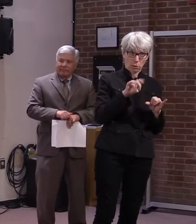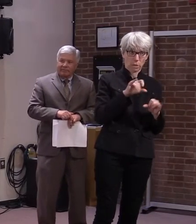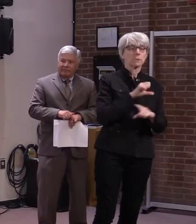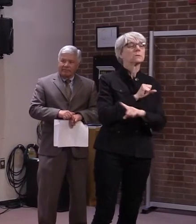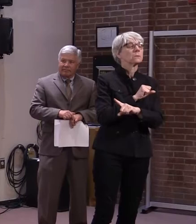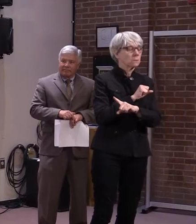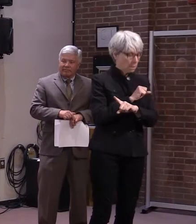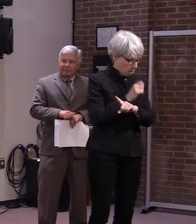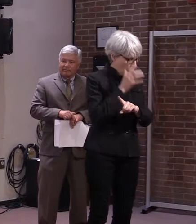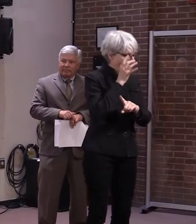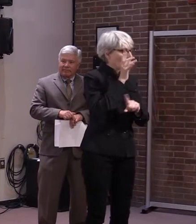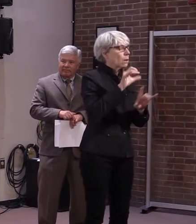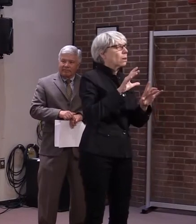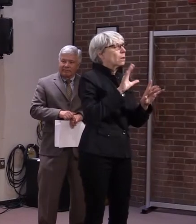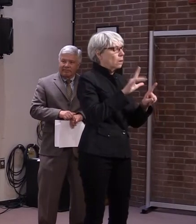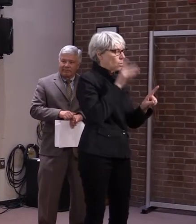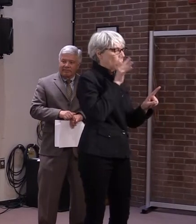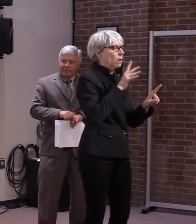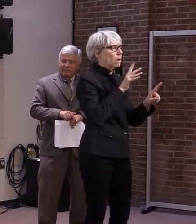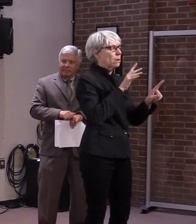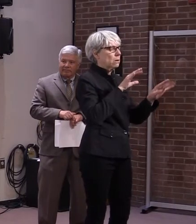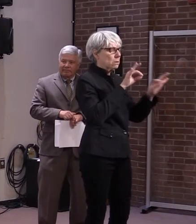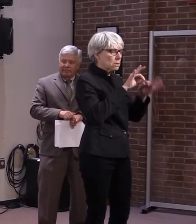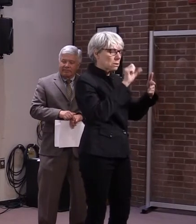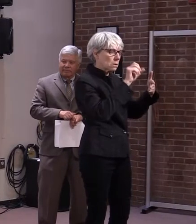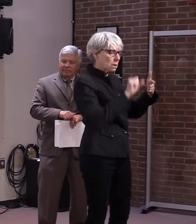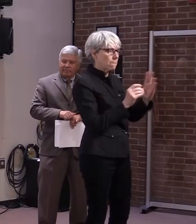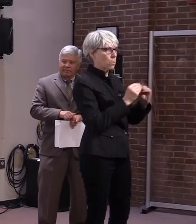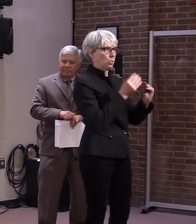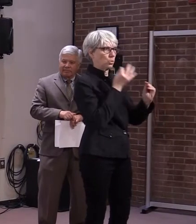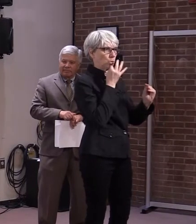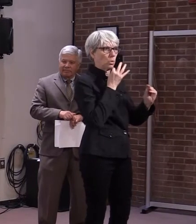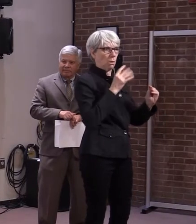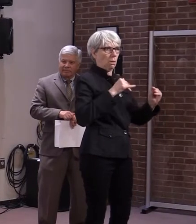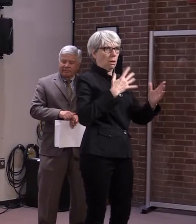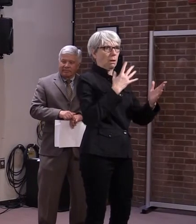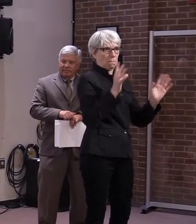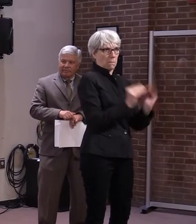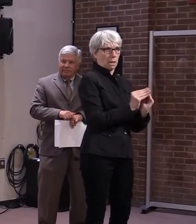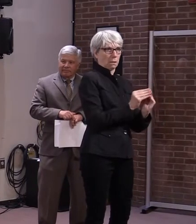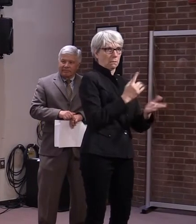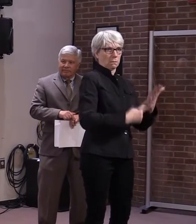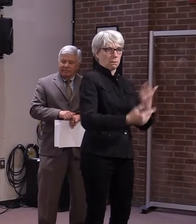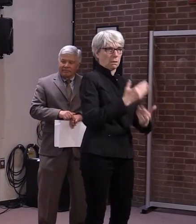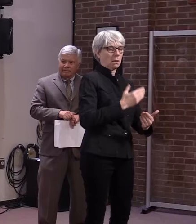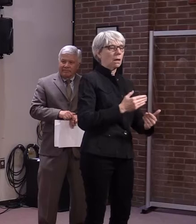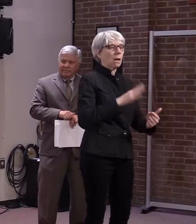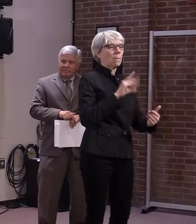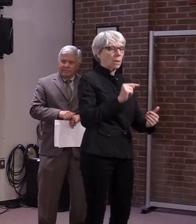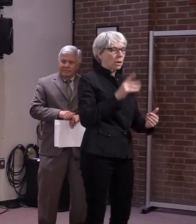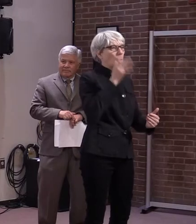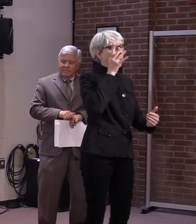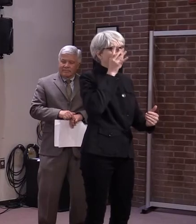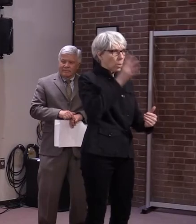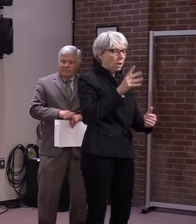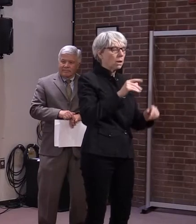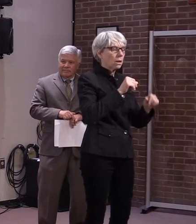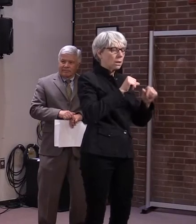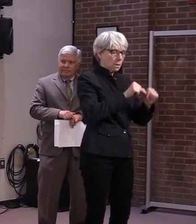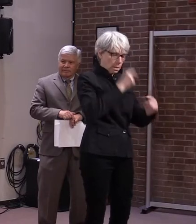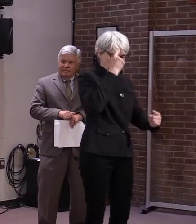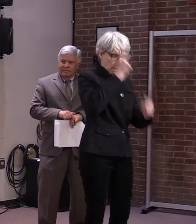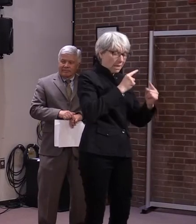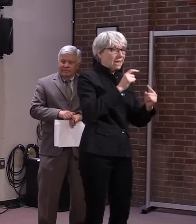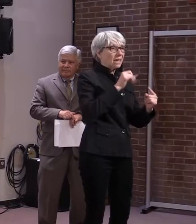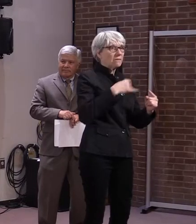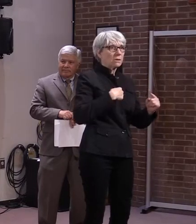more details, and we haven't worked everything out, but we will continue down the path of if someone wants